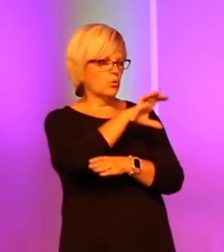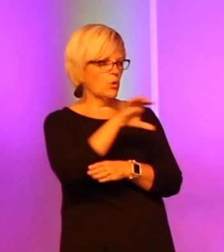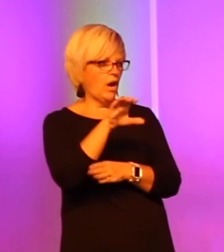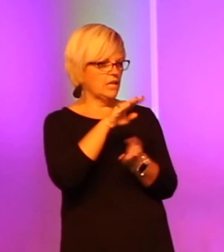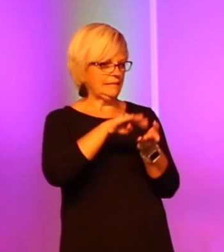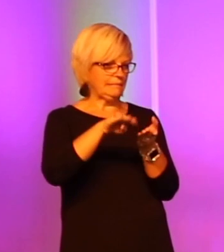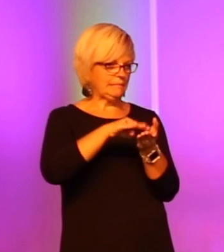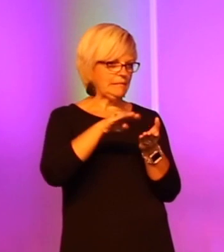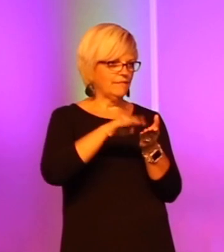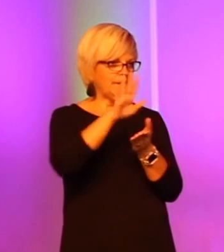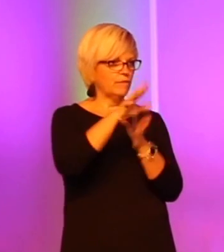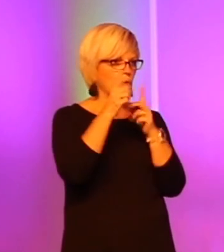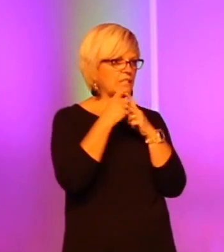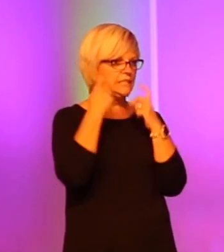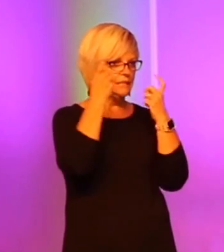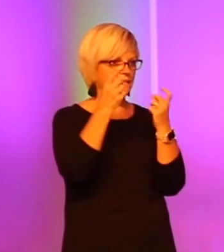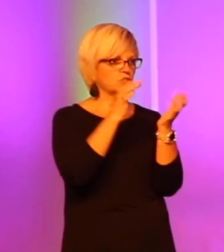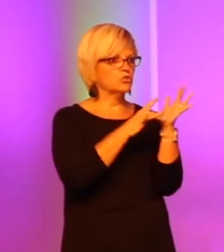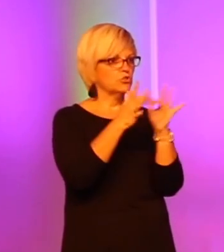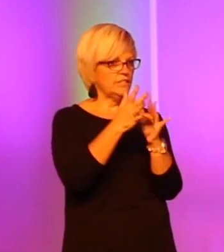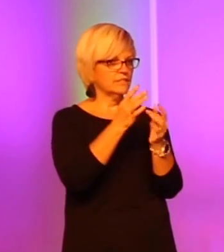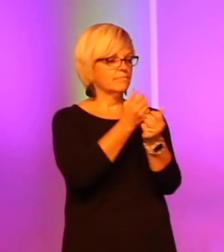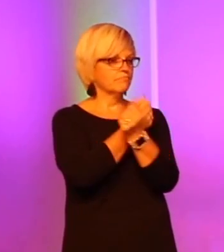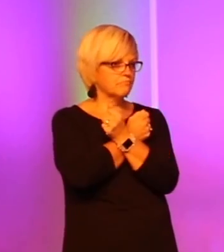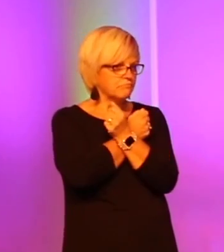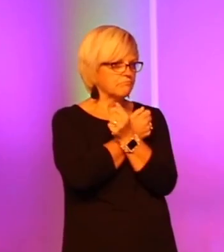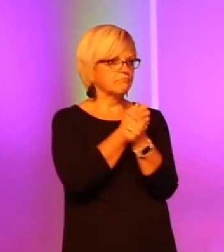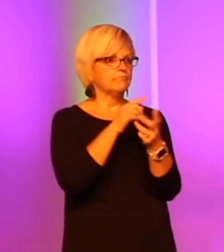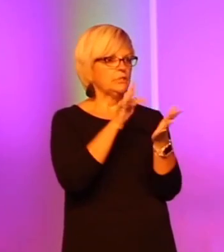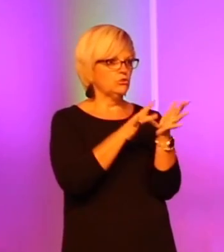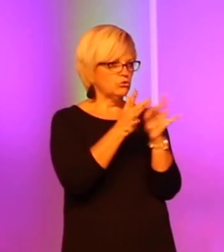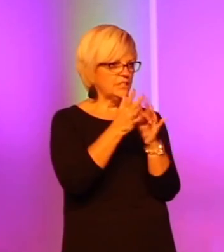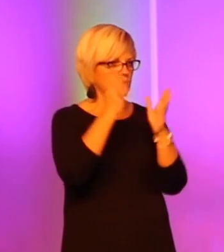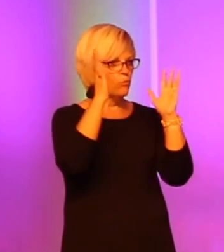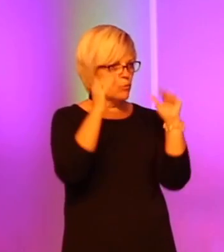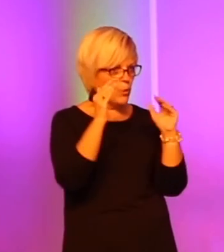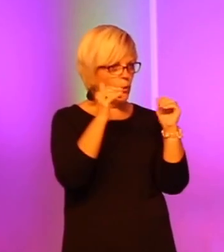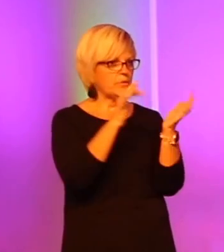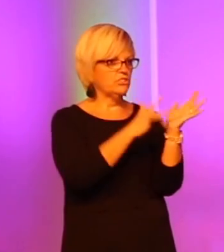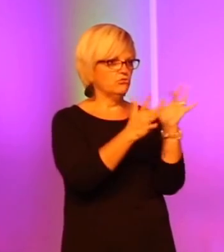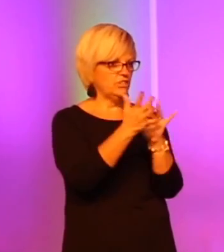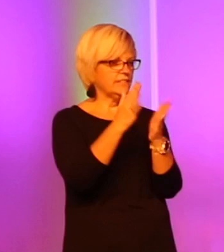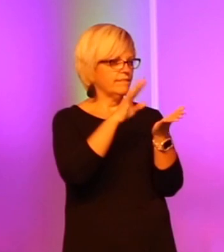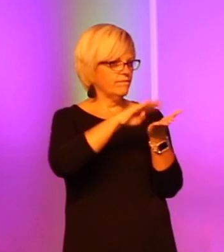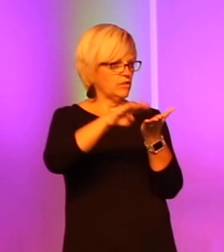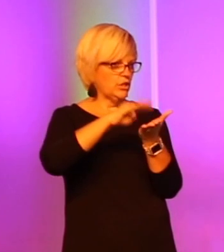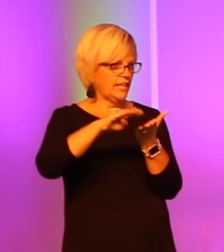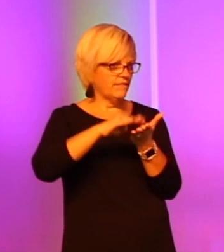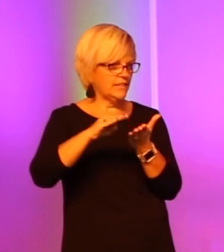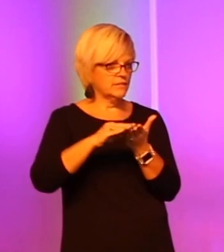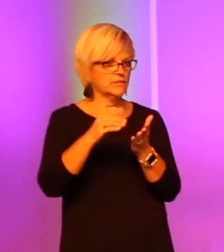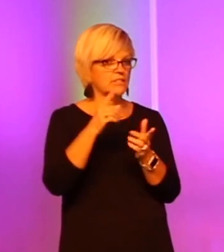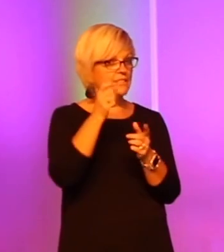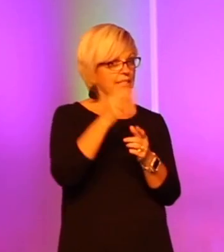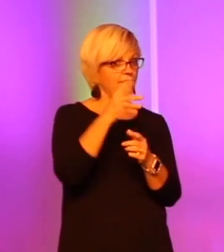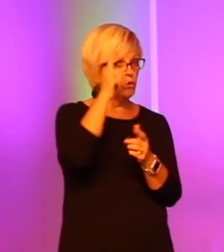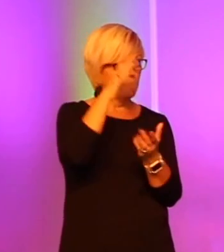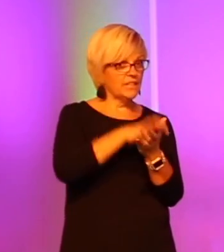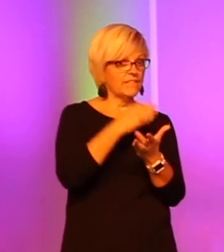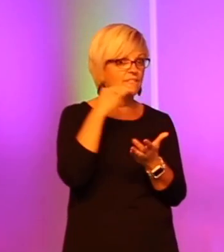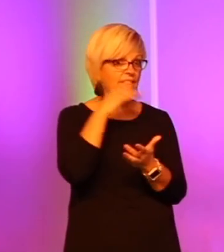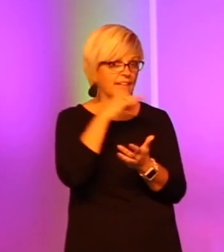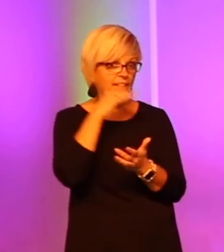he is love. He is hope. He is forgiveness. That's who Jesus is. So when we believe this lie, it's too late. It's a